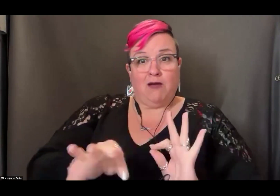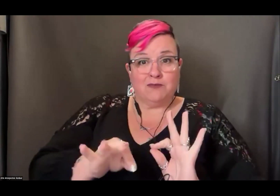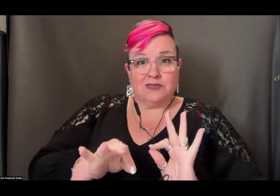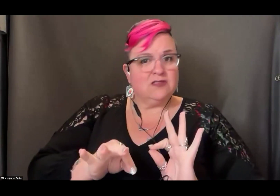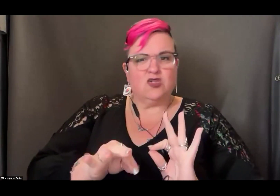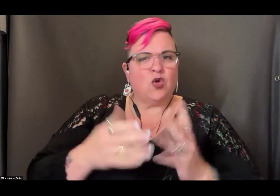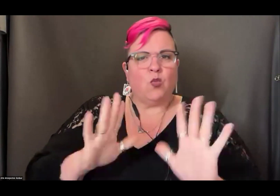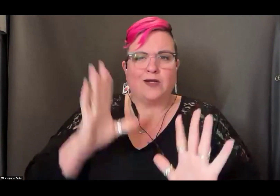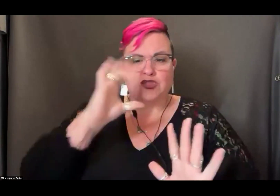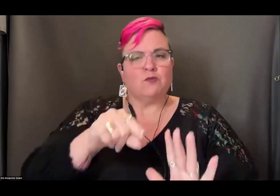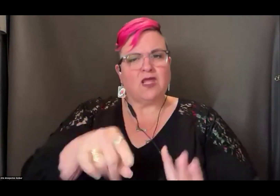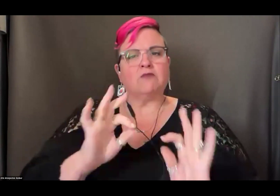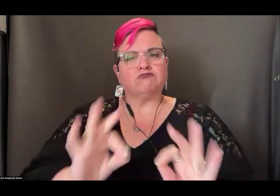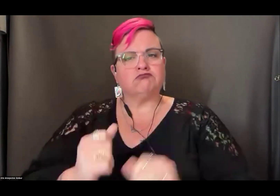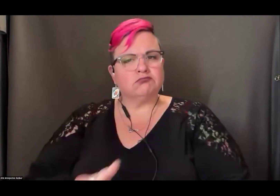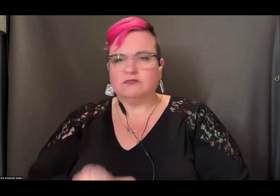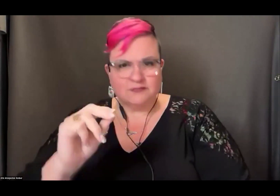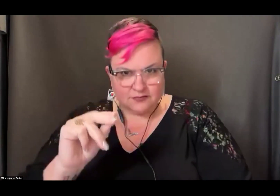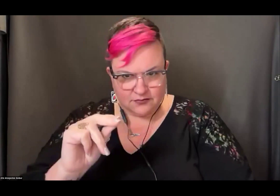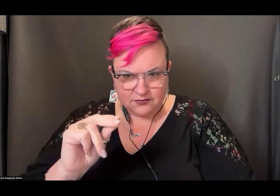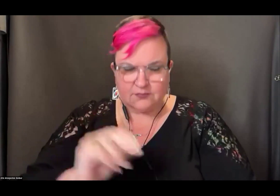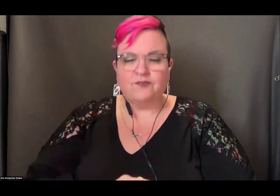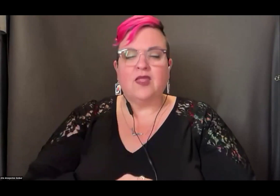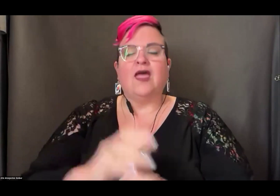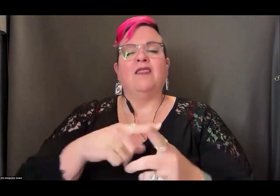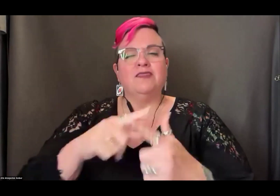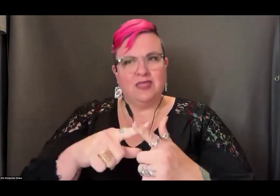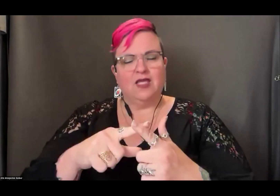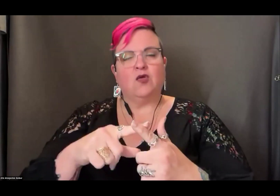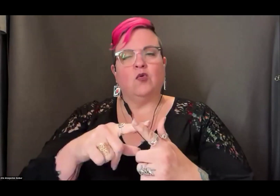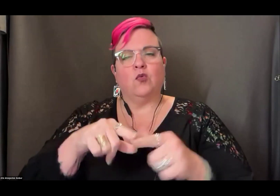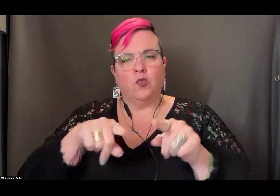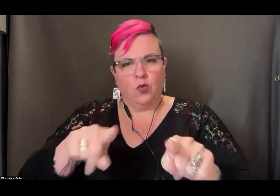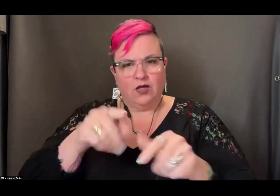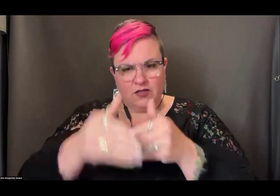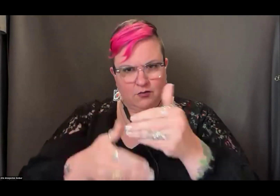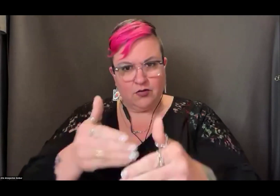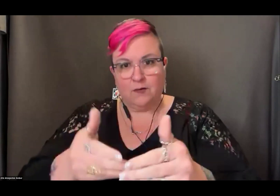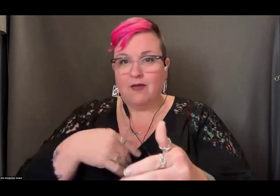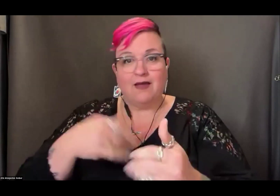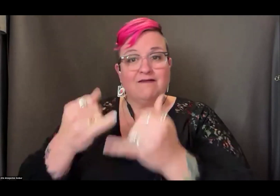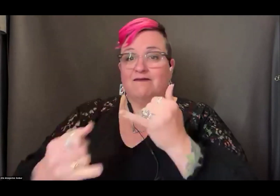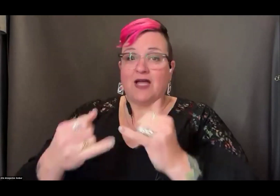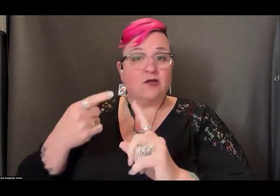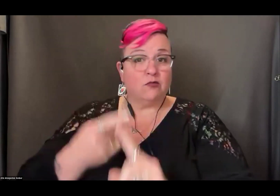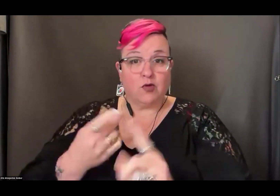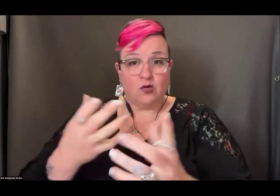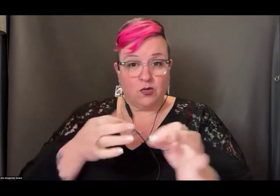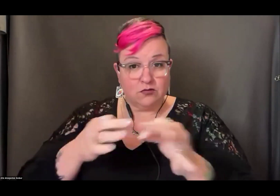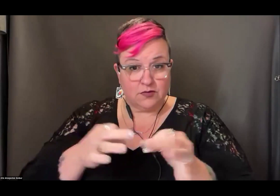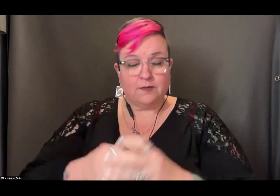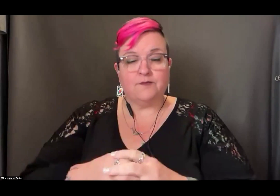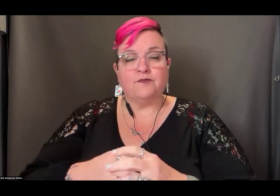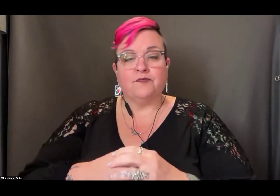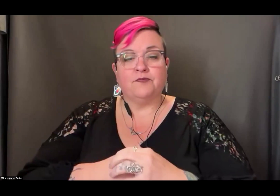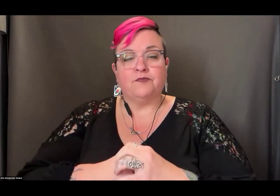do that. And then that moves into the one of my final points, and that's a concept